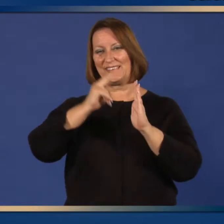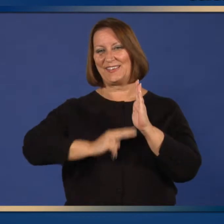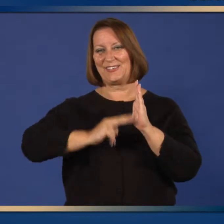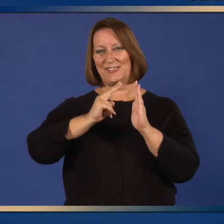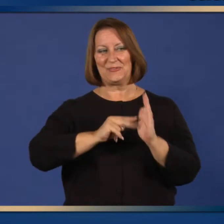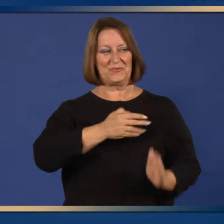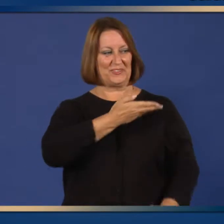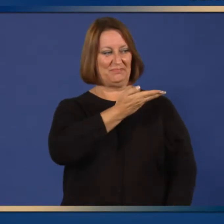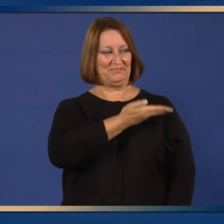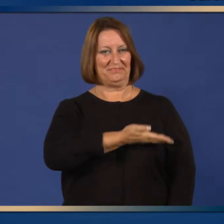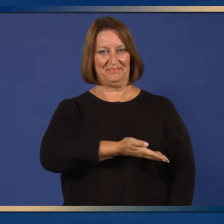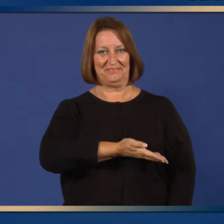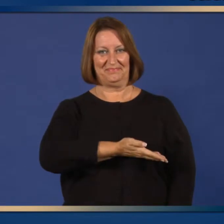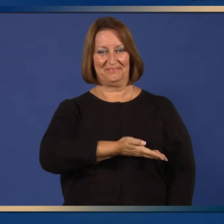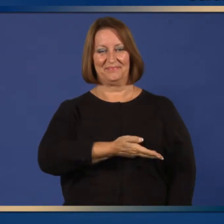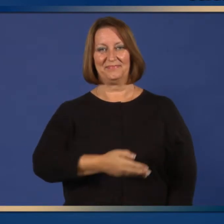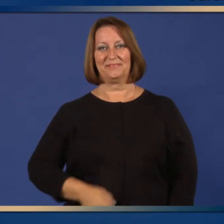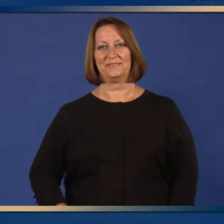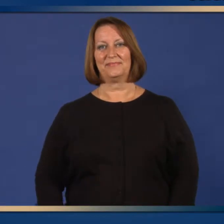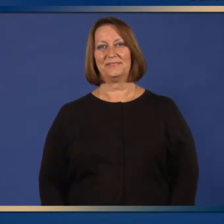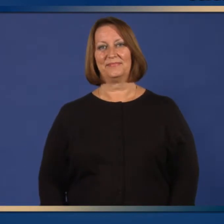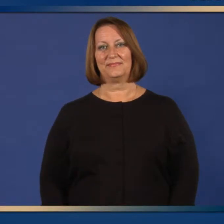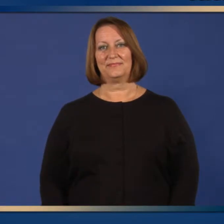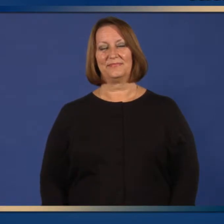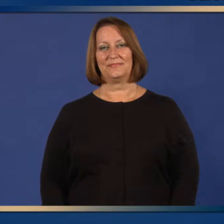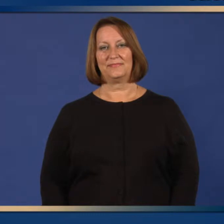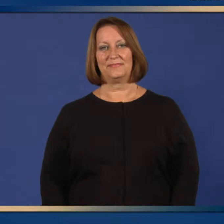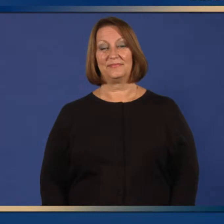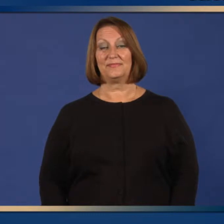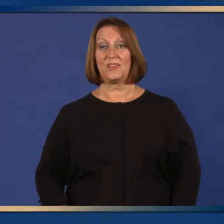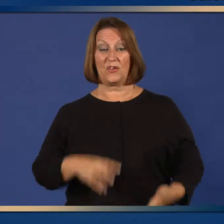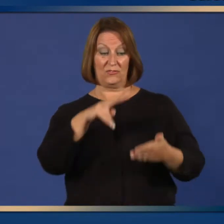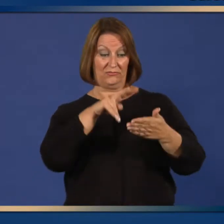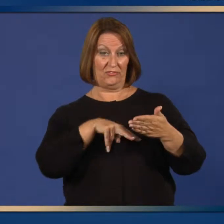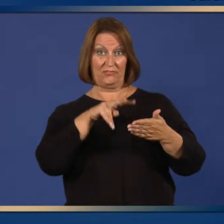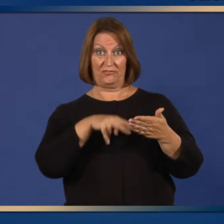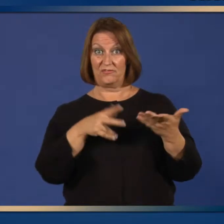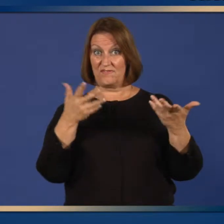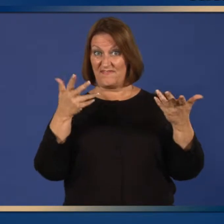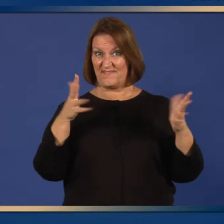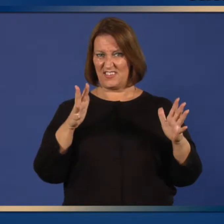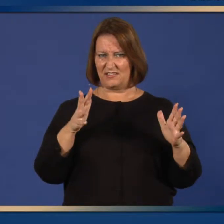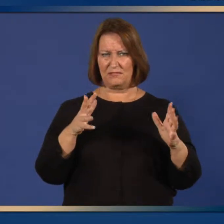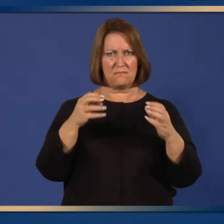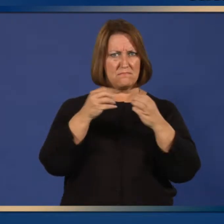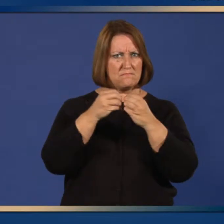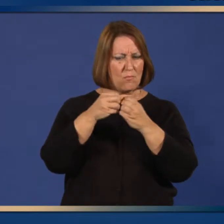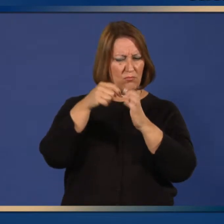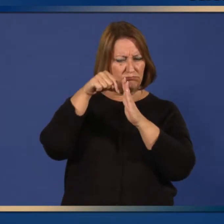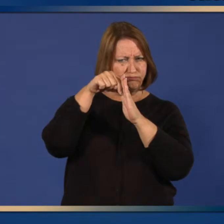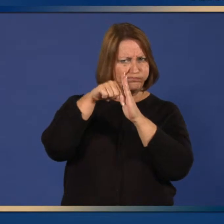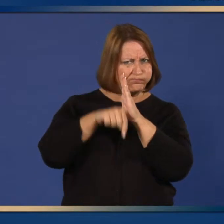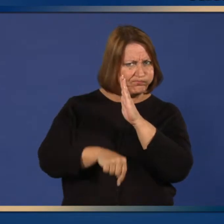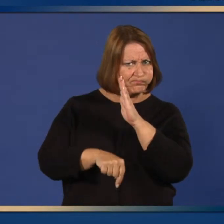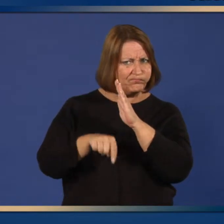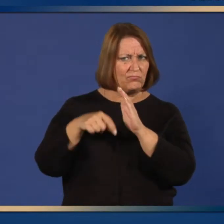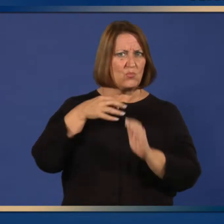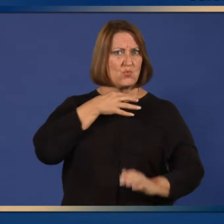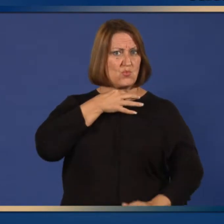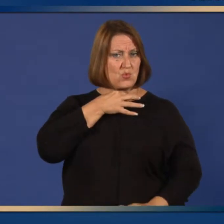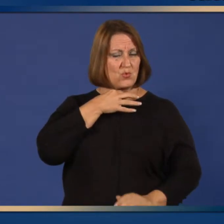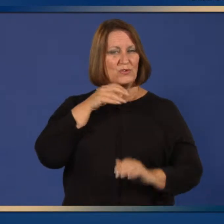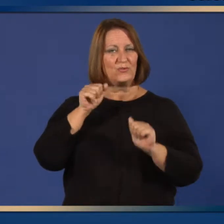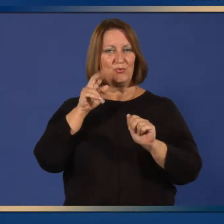so, read the information below. If you want to find out even more, consult